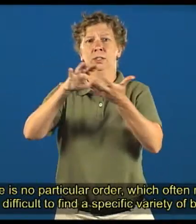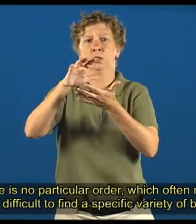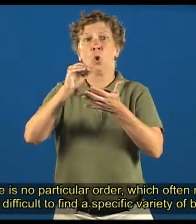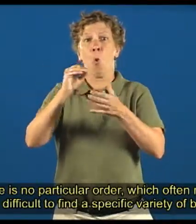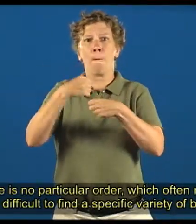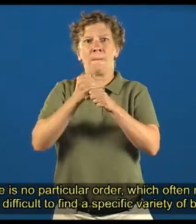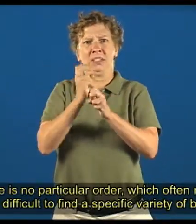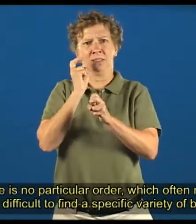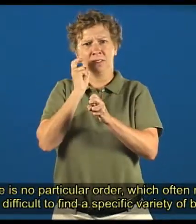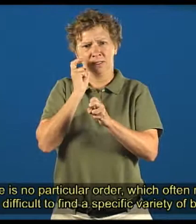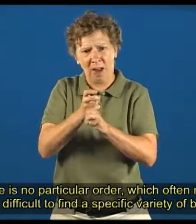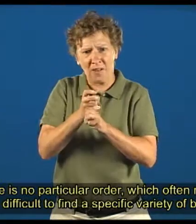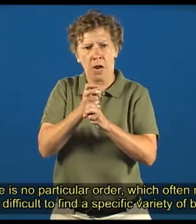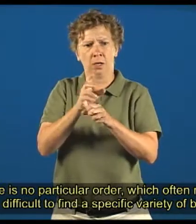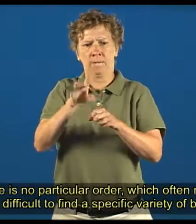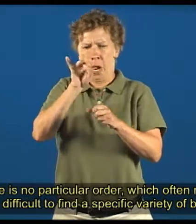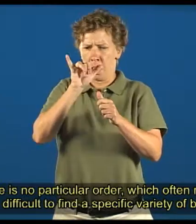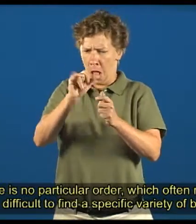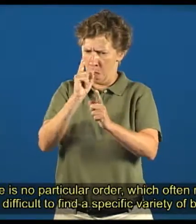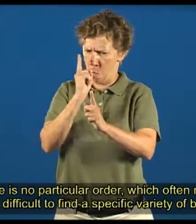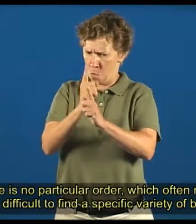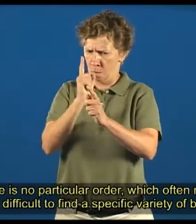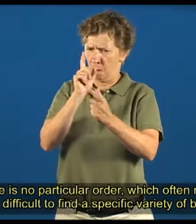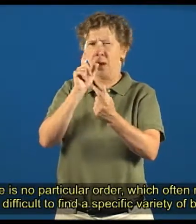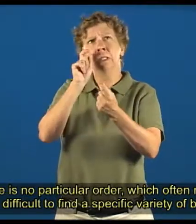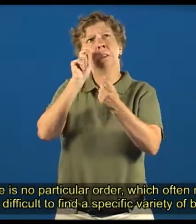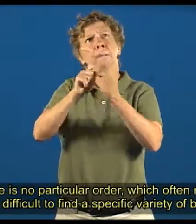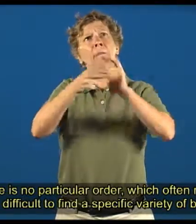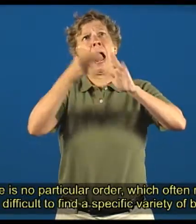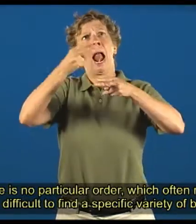which often makes it difficult to find a specific variety of beer.